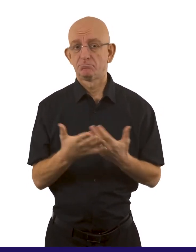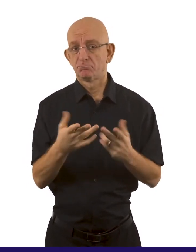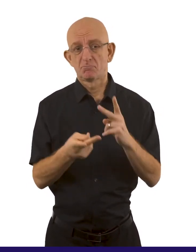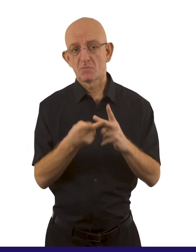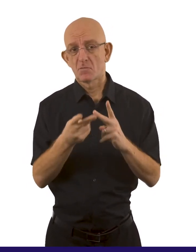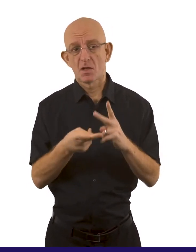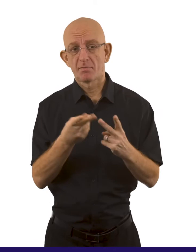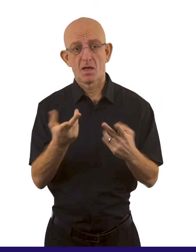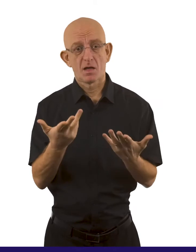Other.